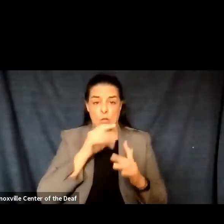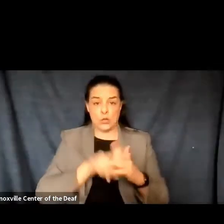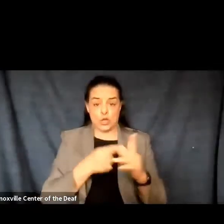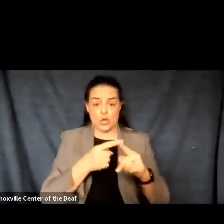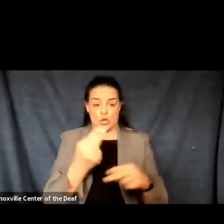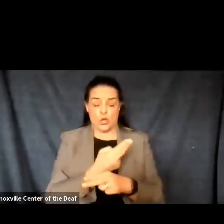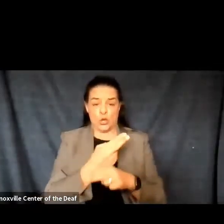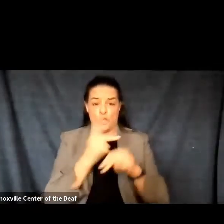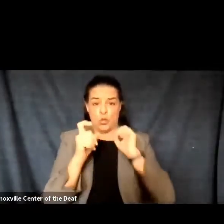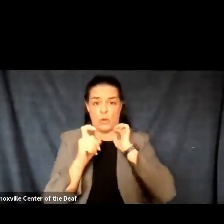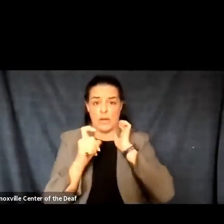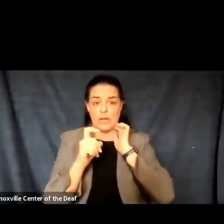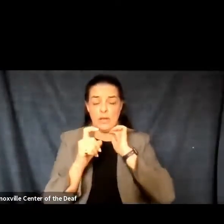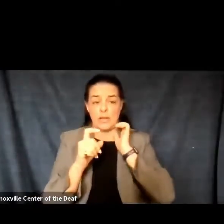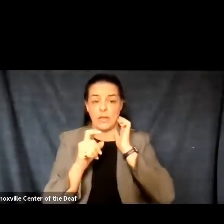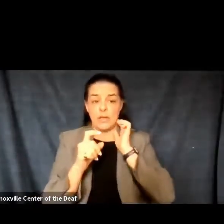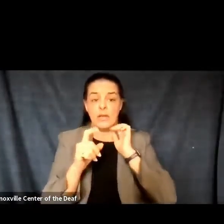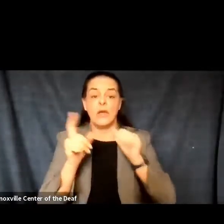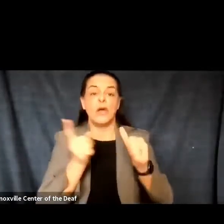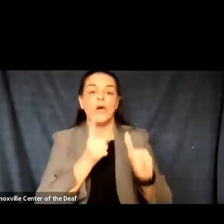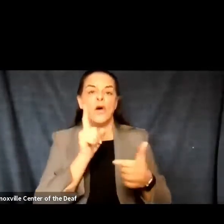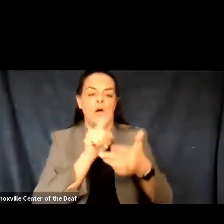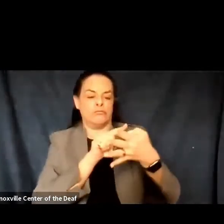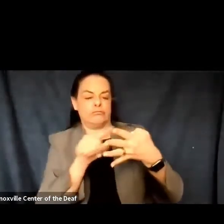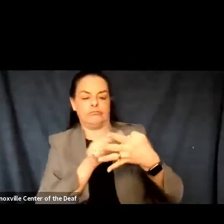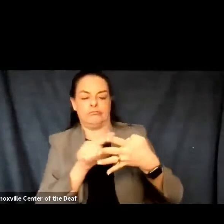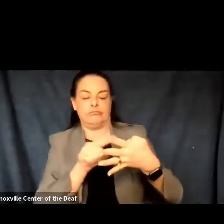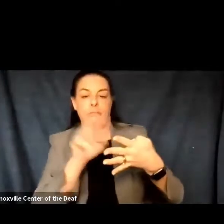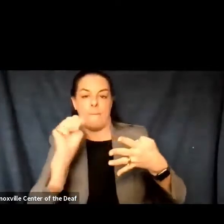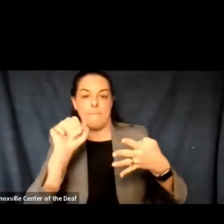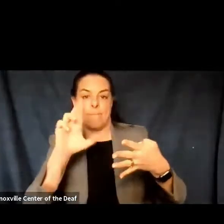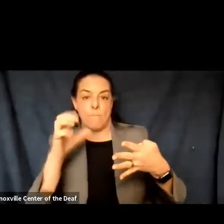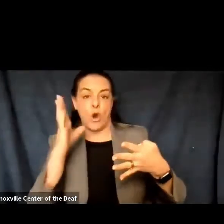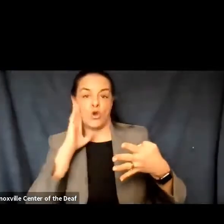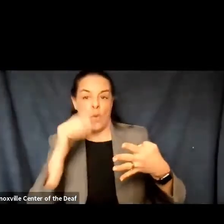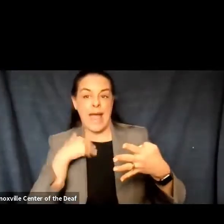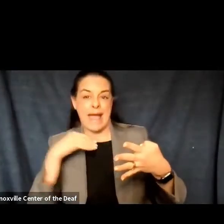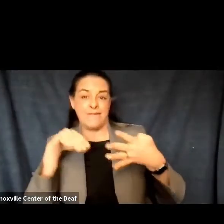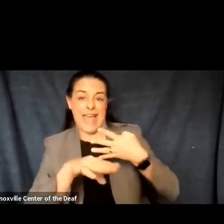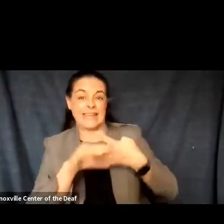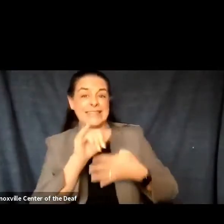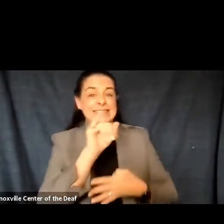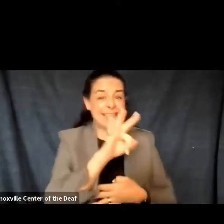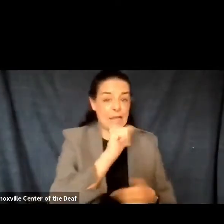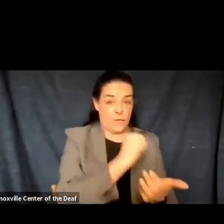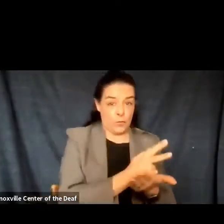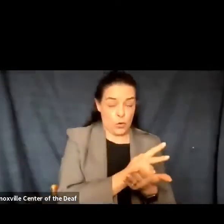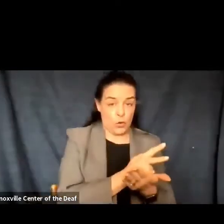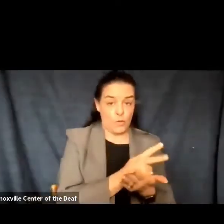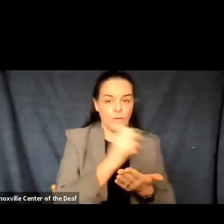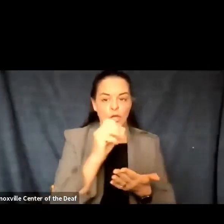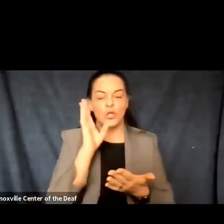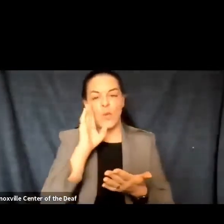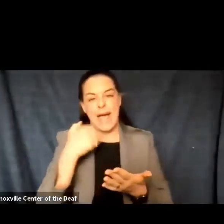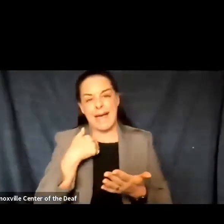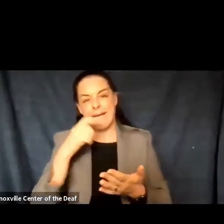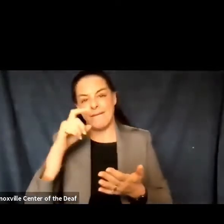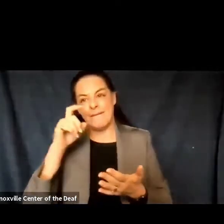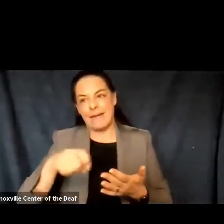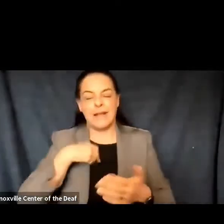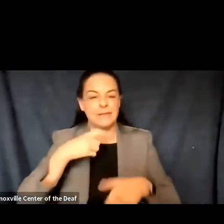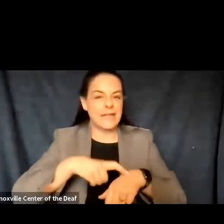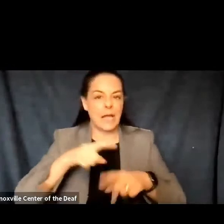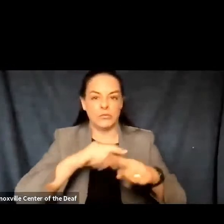It has to be what? First week of March is when we'll have access to it if it gets approved. And so there'll be some setup time and such,